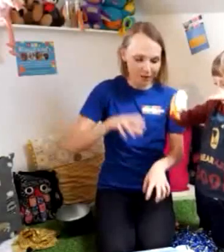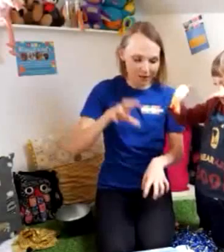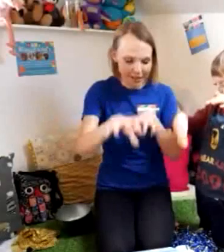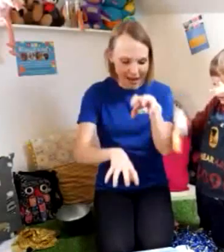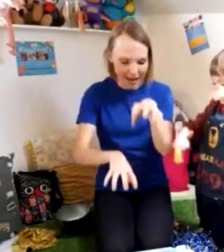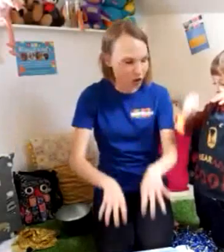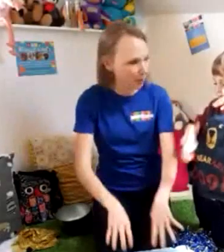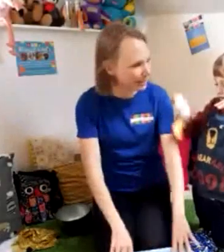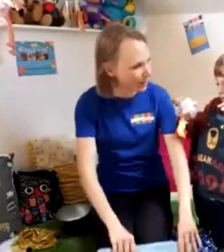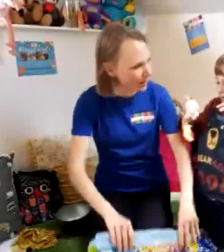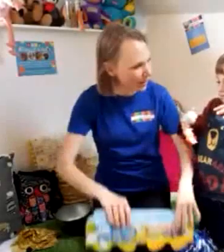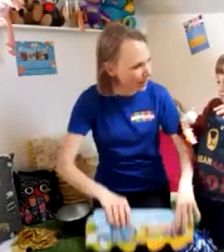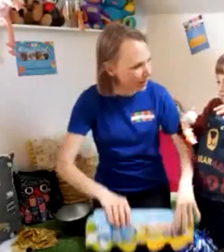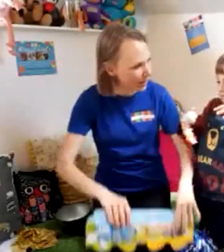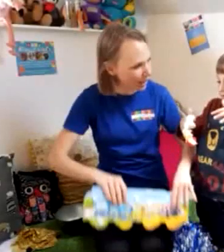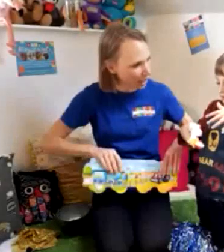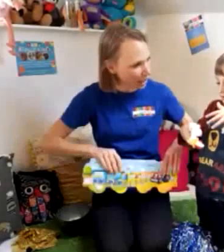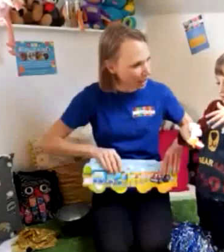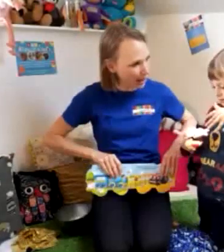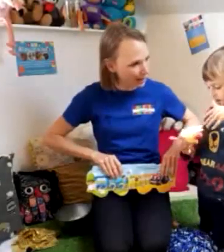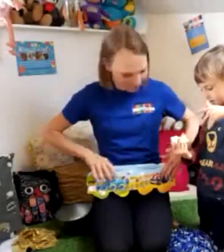isn't it? Shall we see where they're going to go next? So,